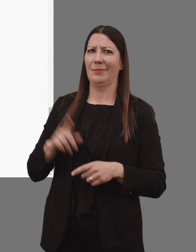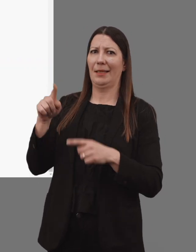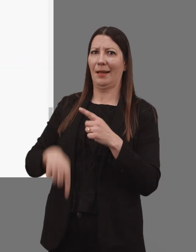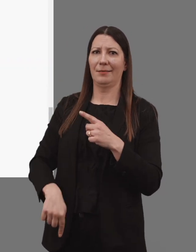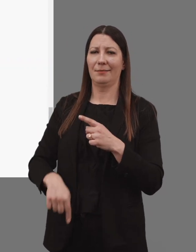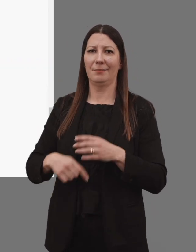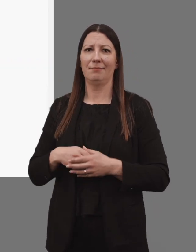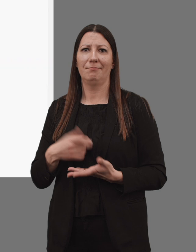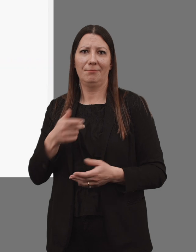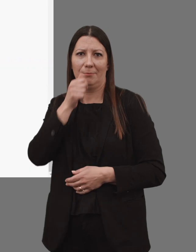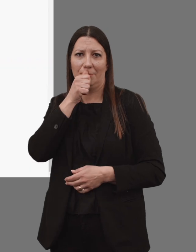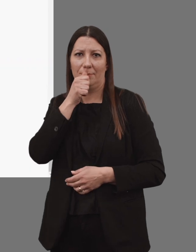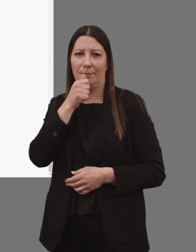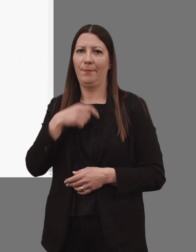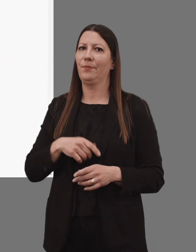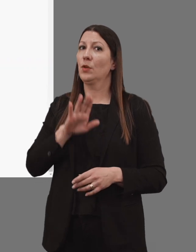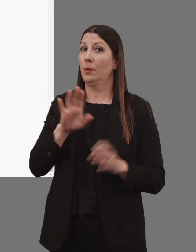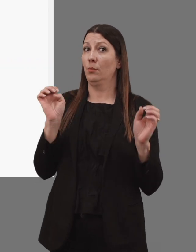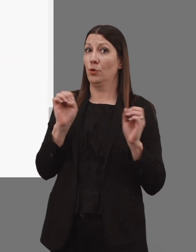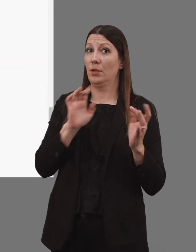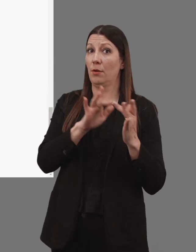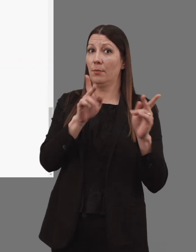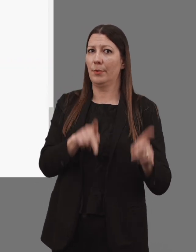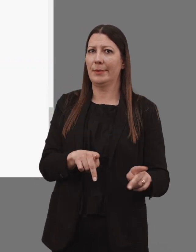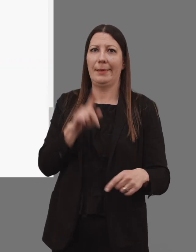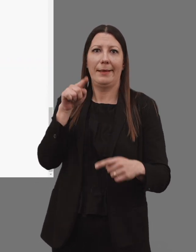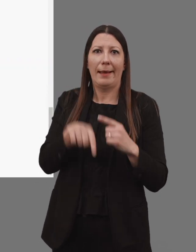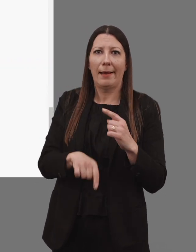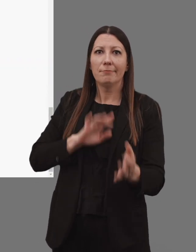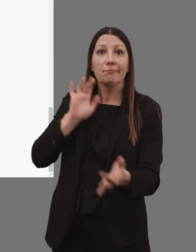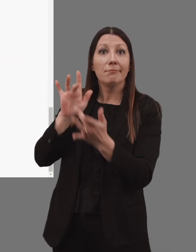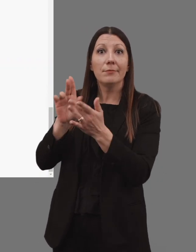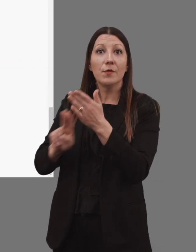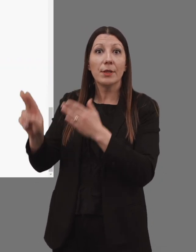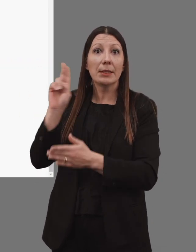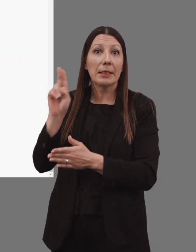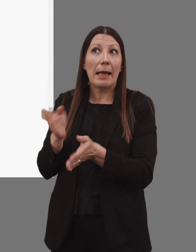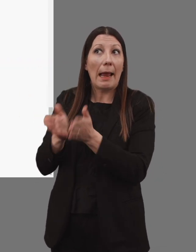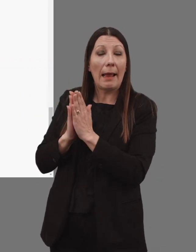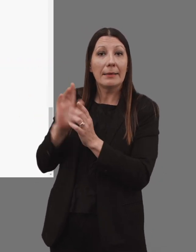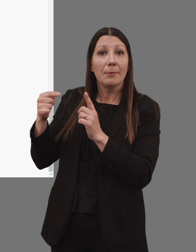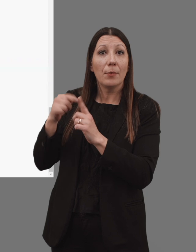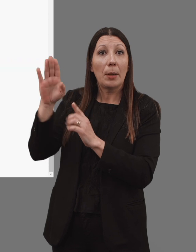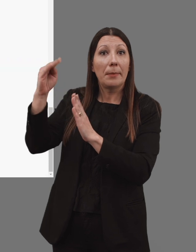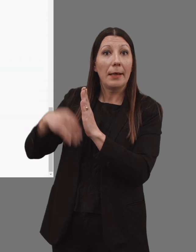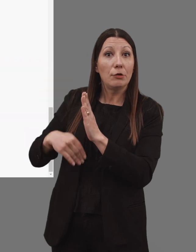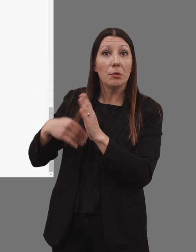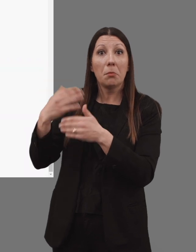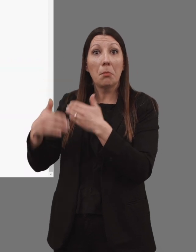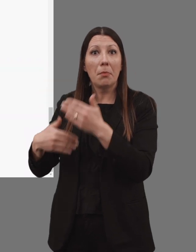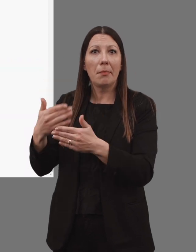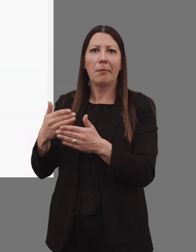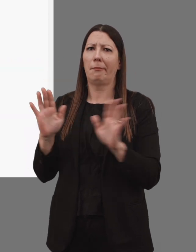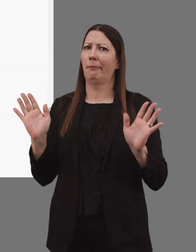So this person cannot contact the admissions office to ask about your application or